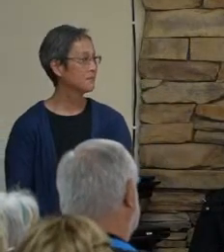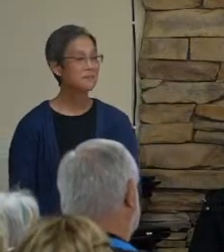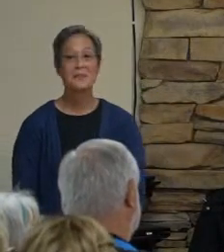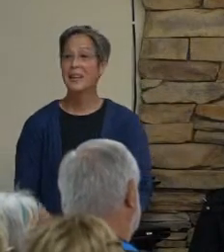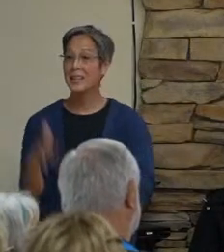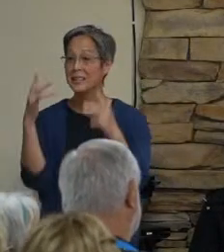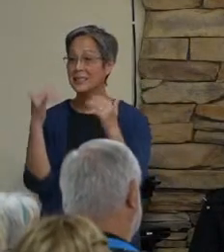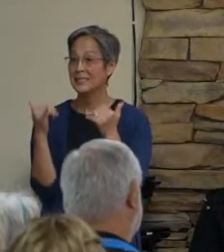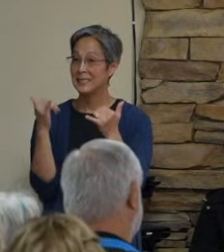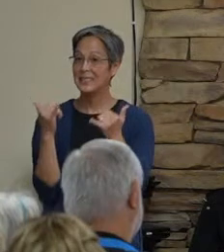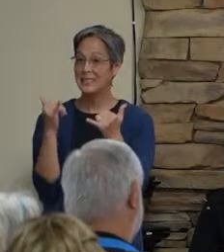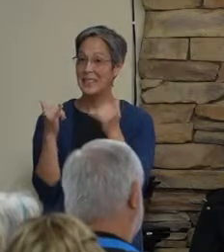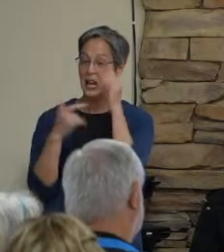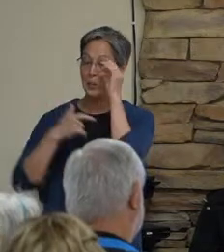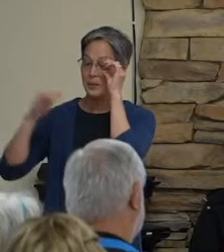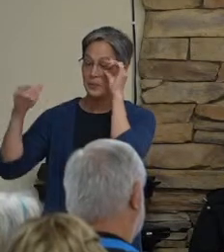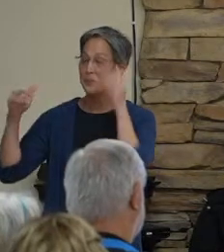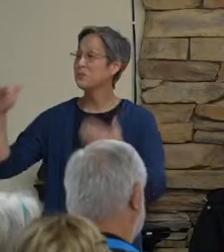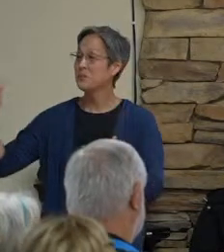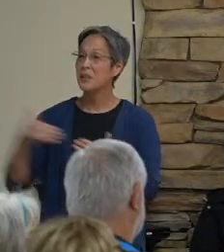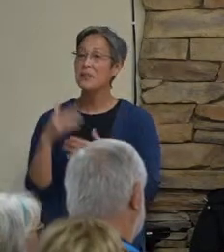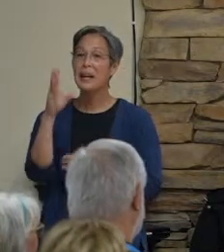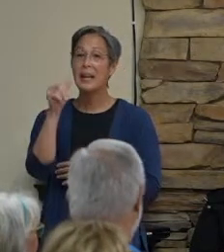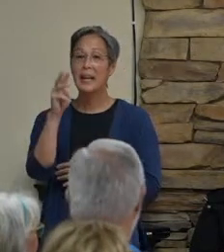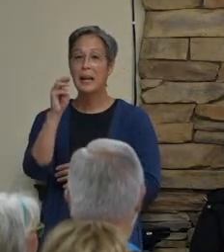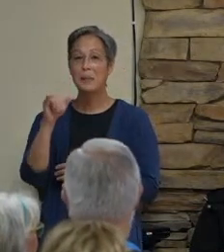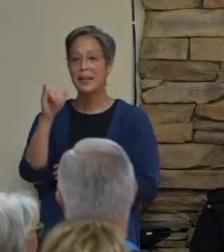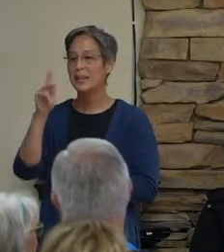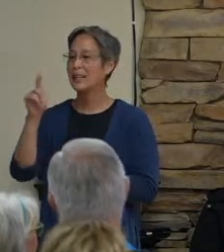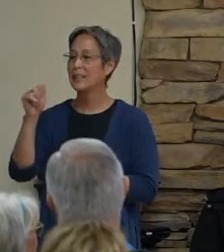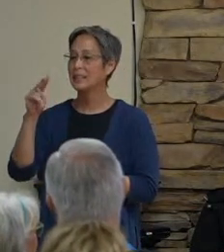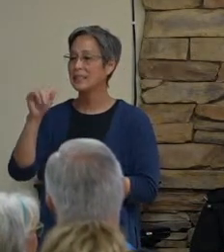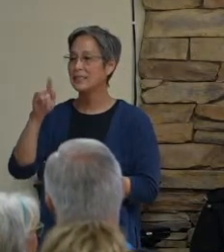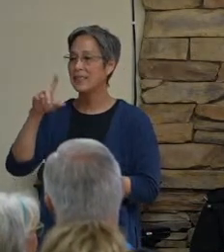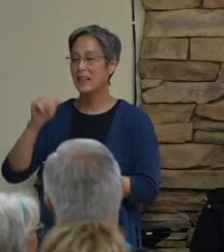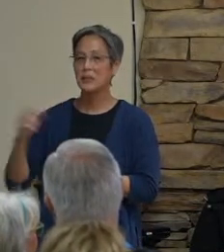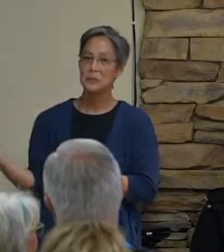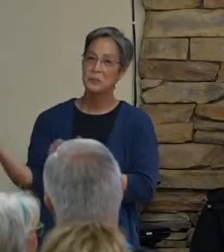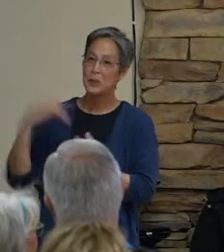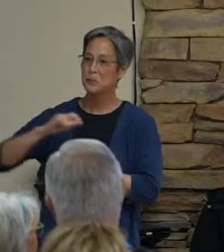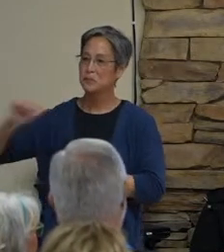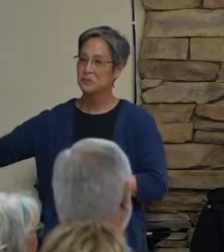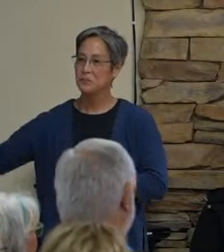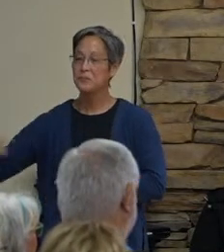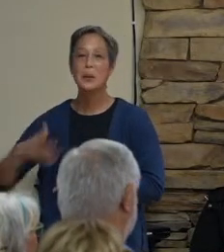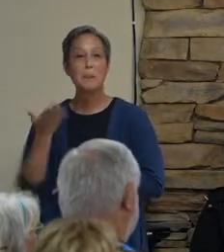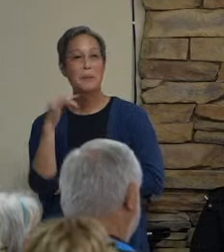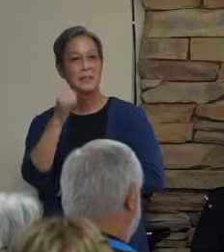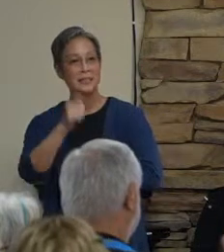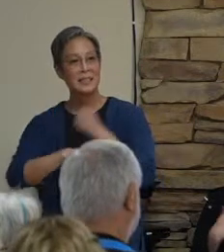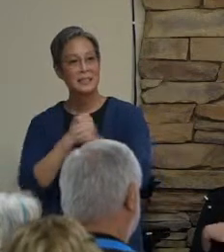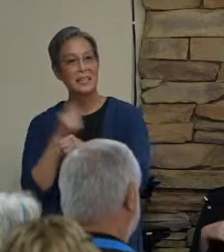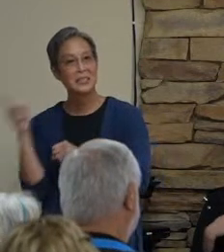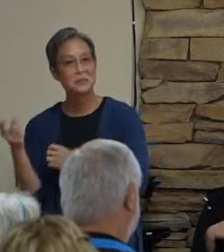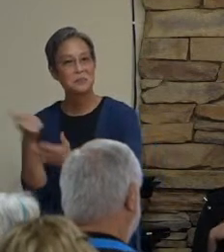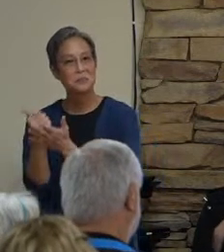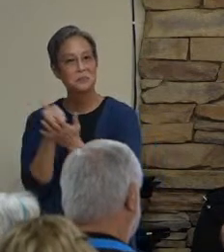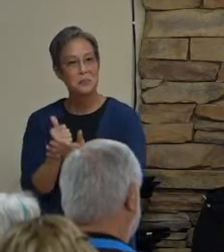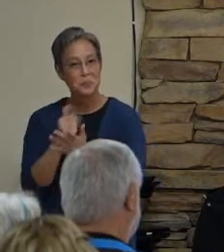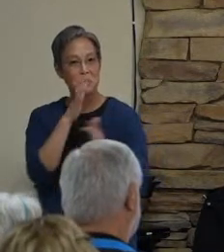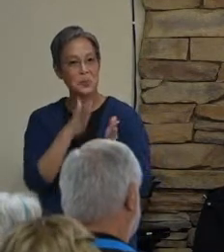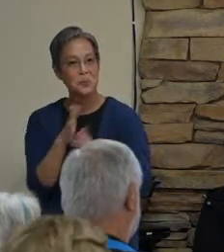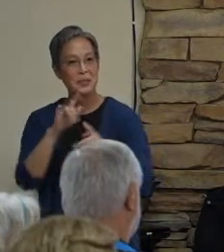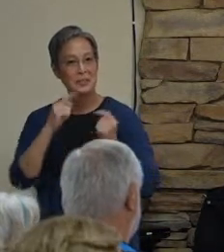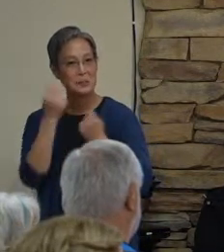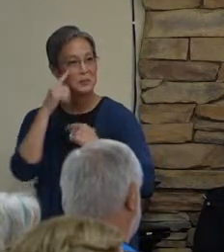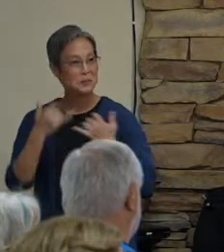And now I'm going to invite Amy Kinsella up to the front. Amy has spent the past 10 days with us helping to prepare our teams for this